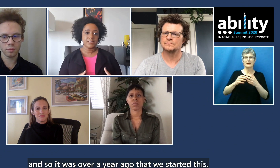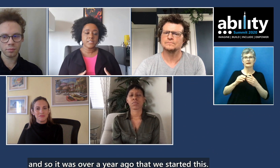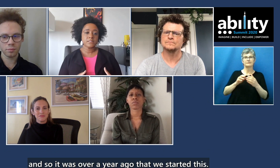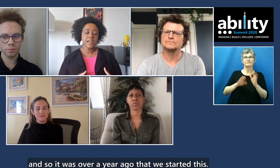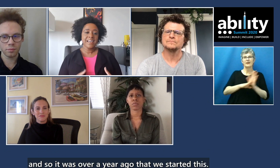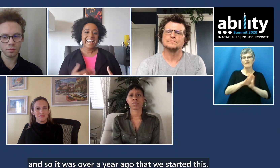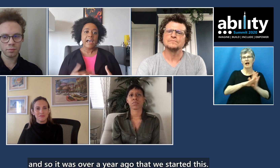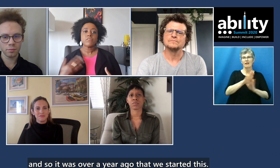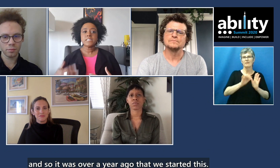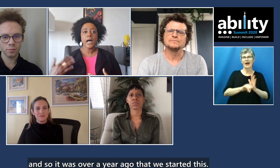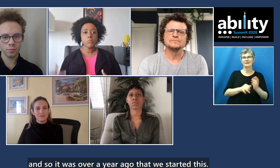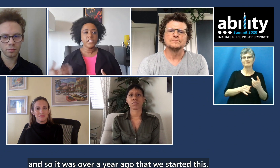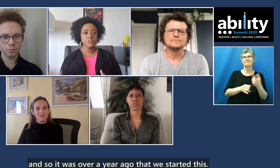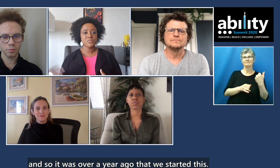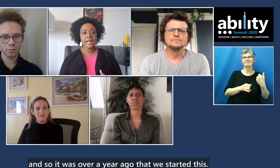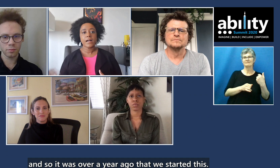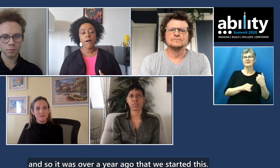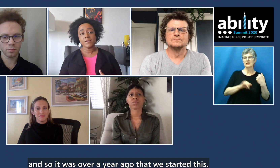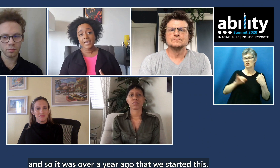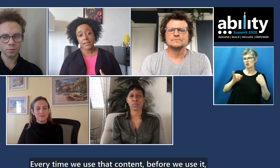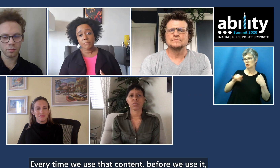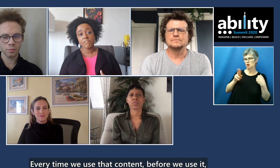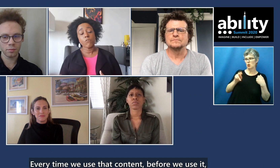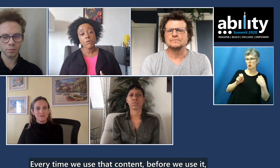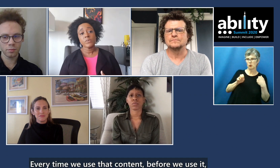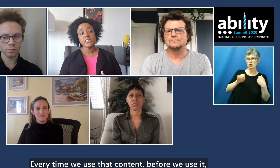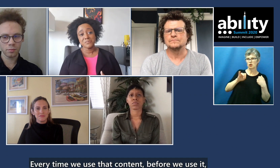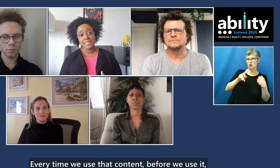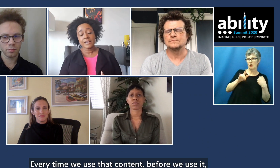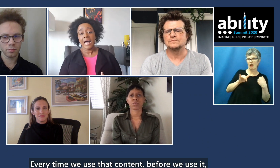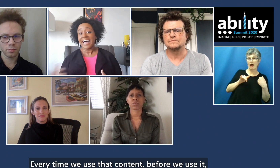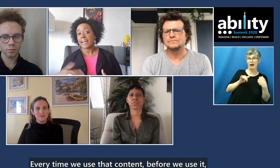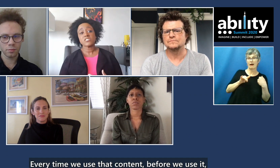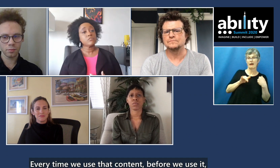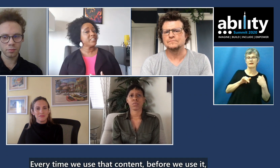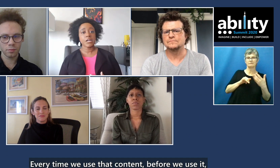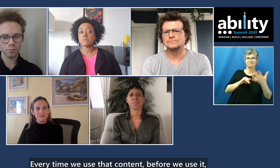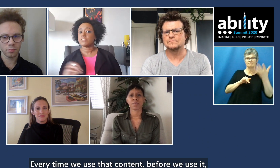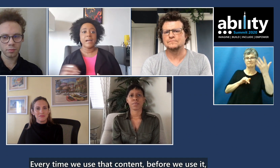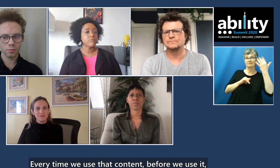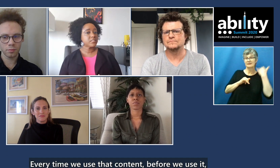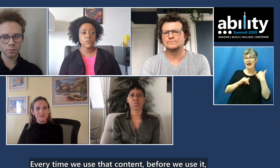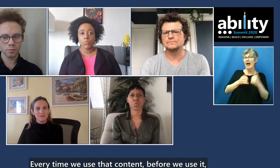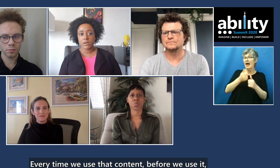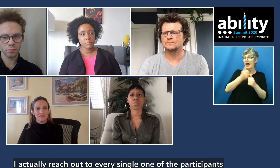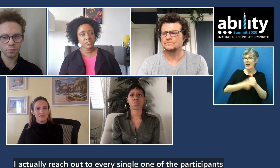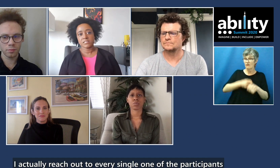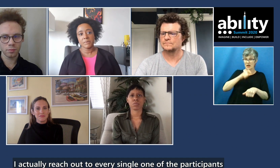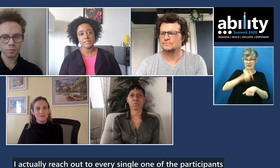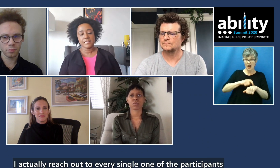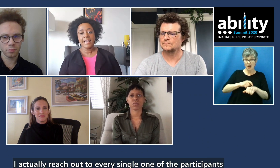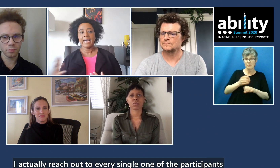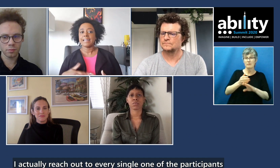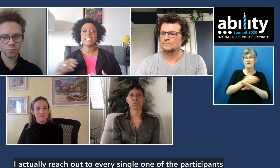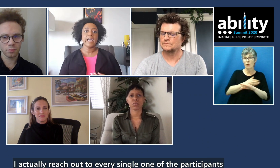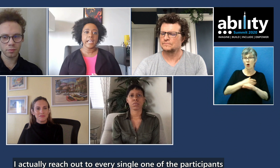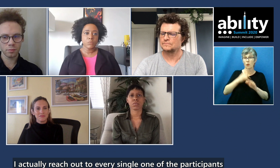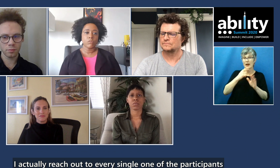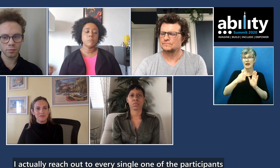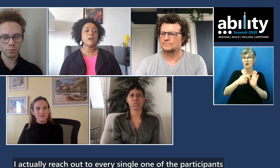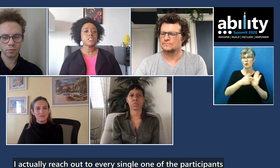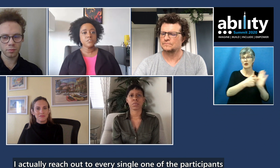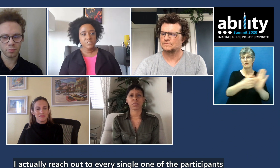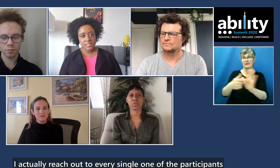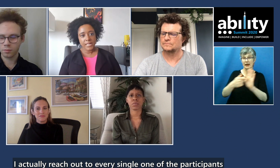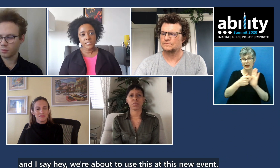that we started this. Every time we use that content, before we use it, I actually reach out to every single one of the participants and I say,